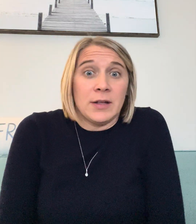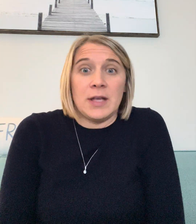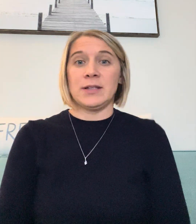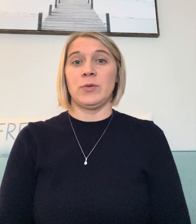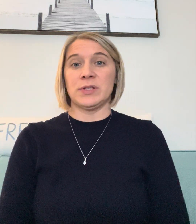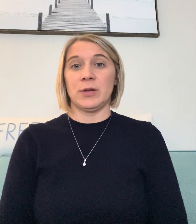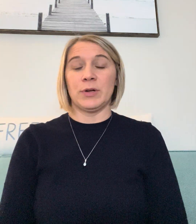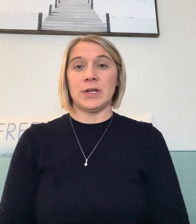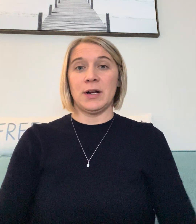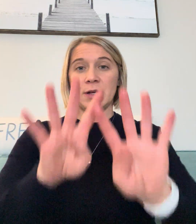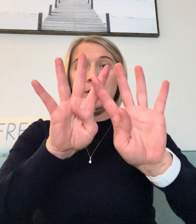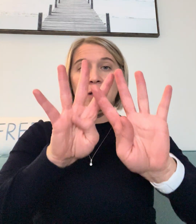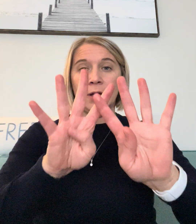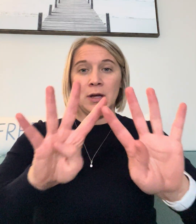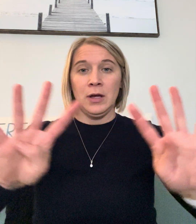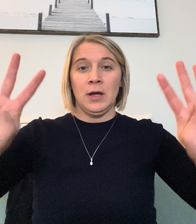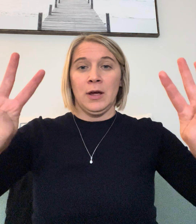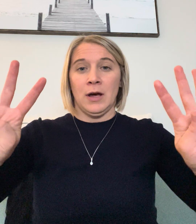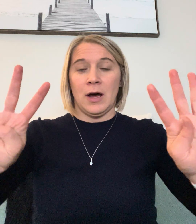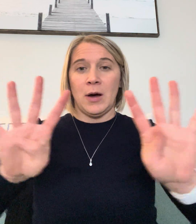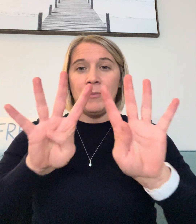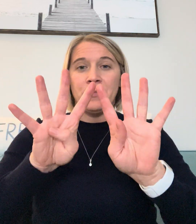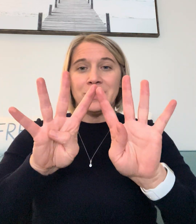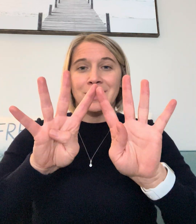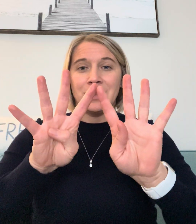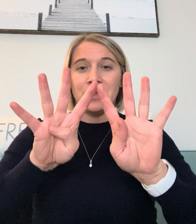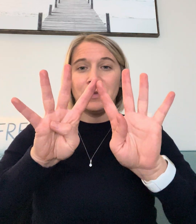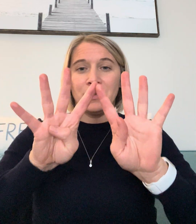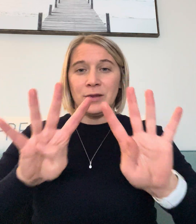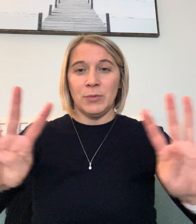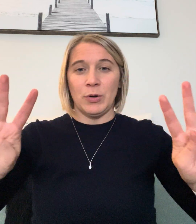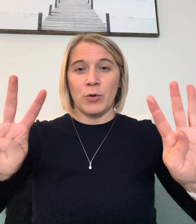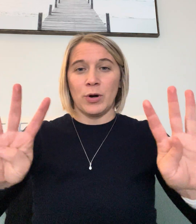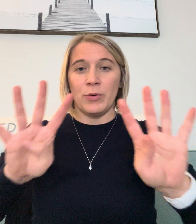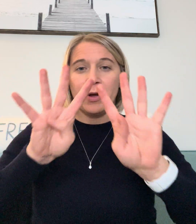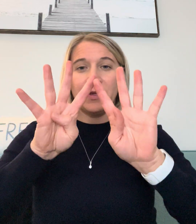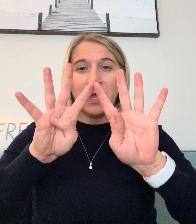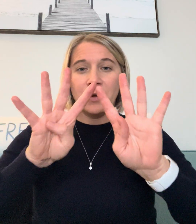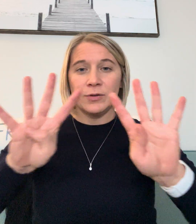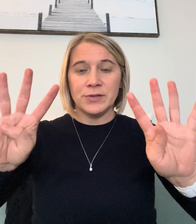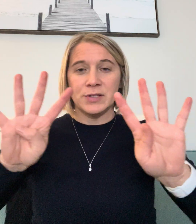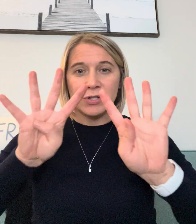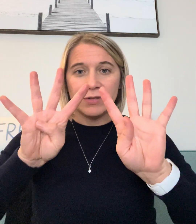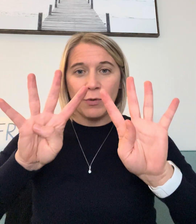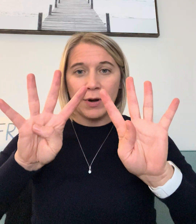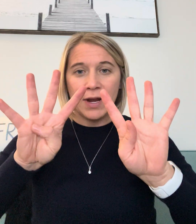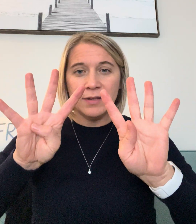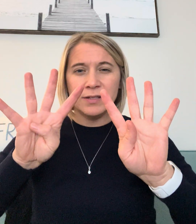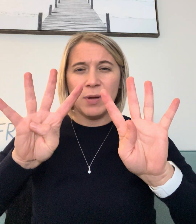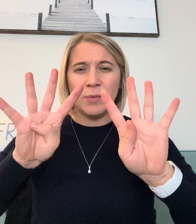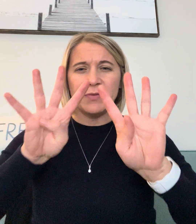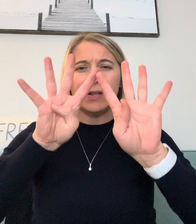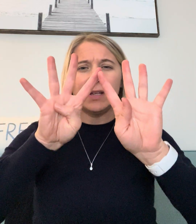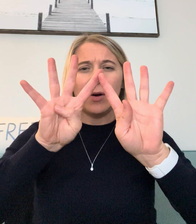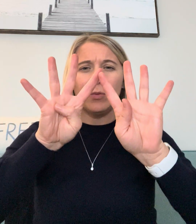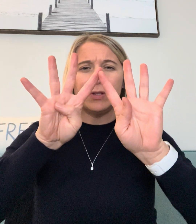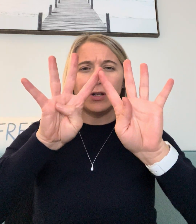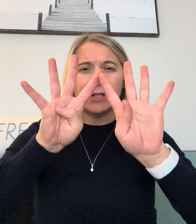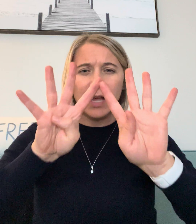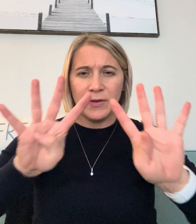case anyone celebrates Hanukkah, it's like the menorah with all the candles. It's just 4 hands, palms facing out. We start together